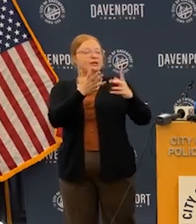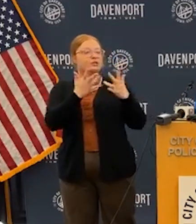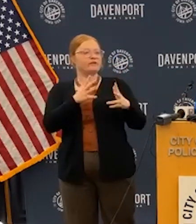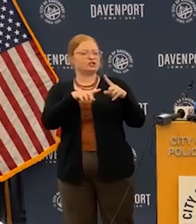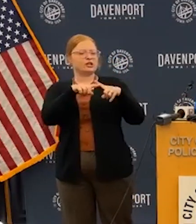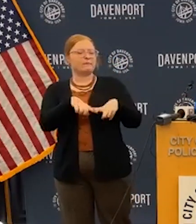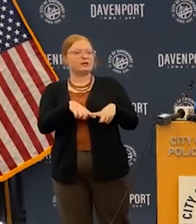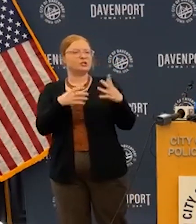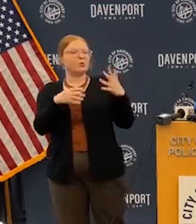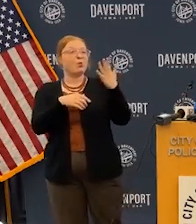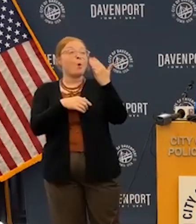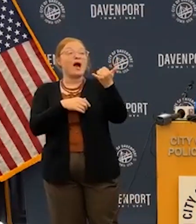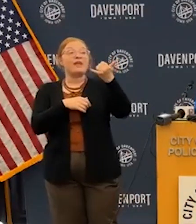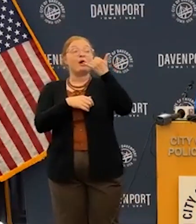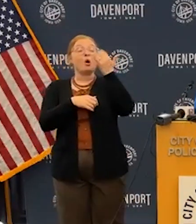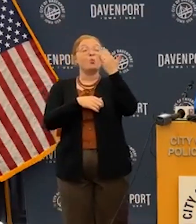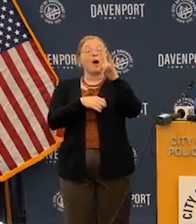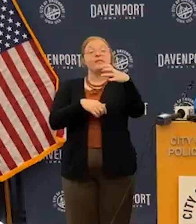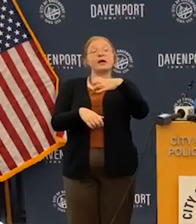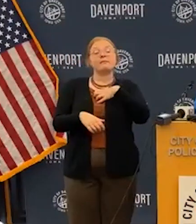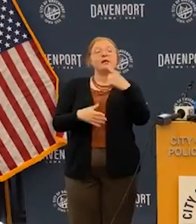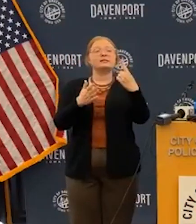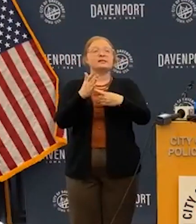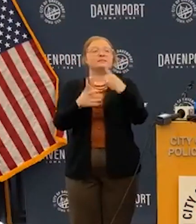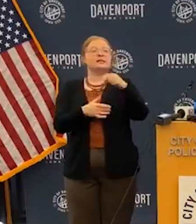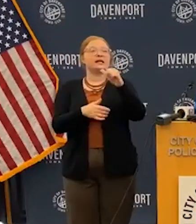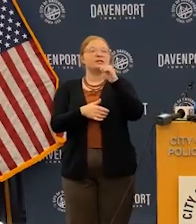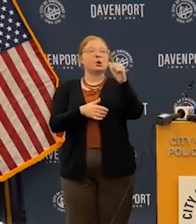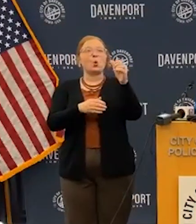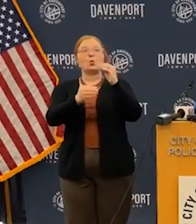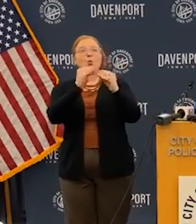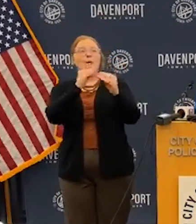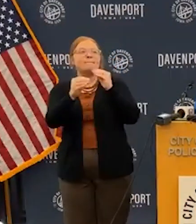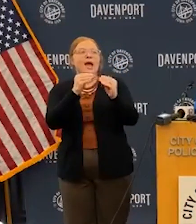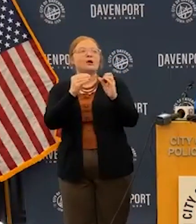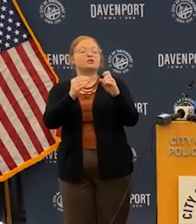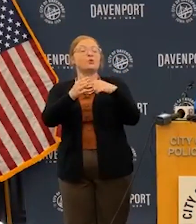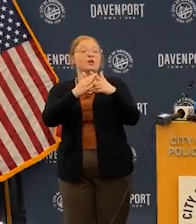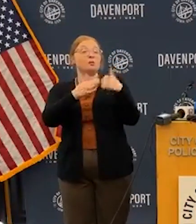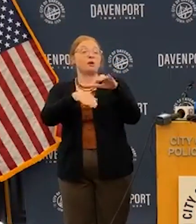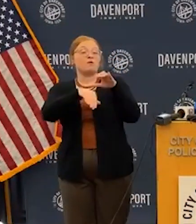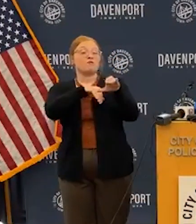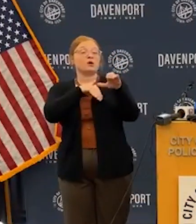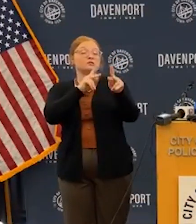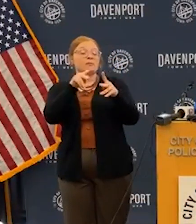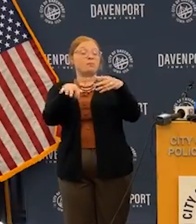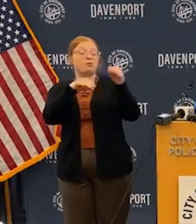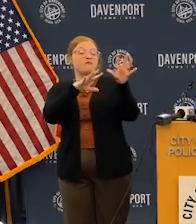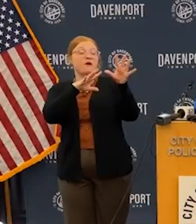so the building's vacated. Or the repair is, it's uninhabitable. From just